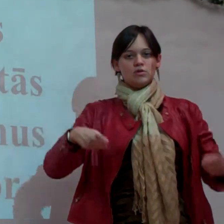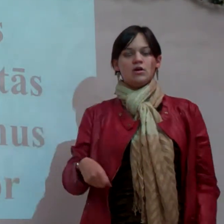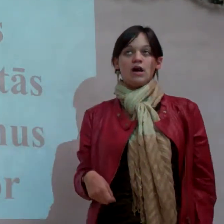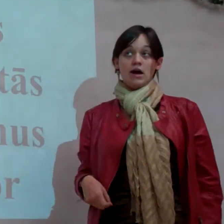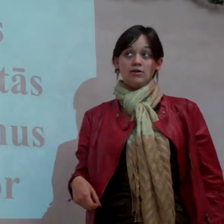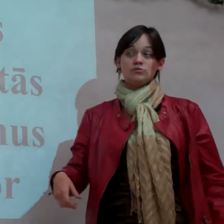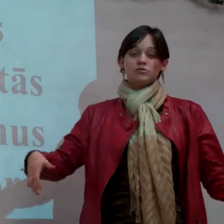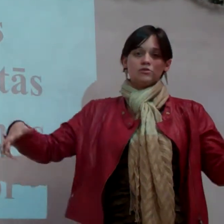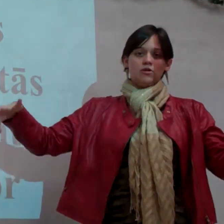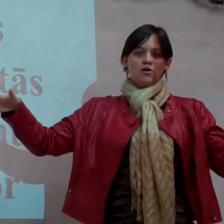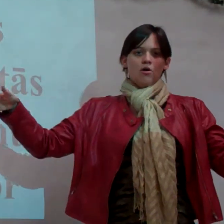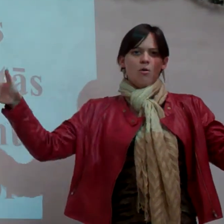Out.